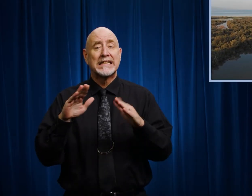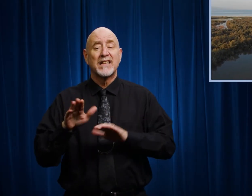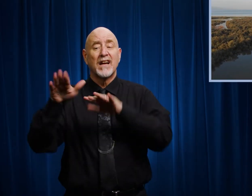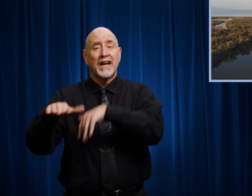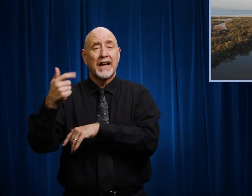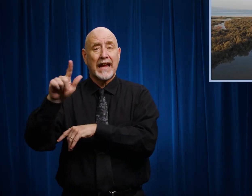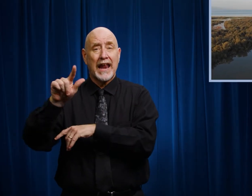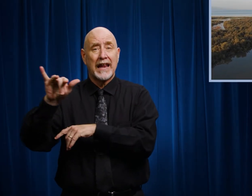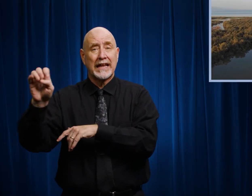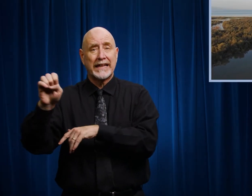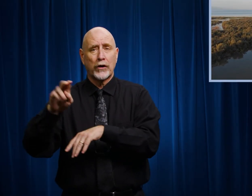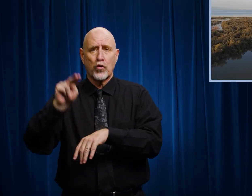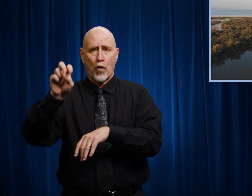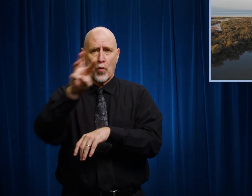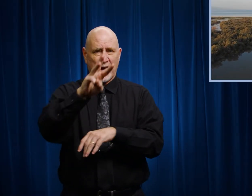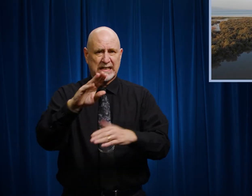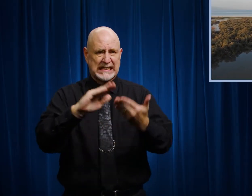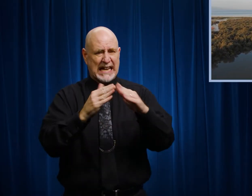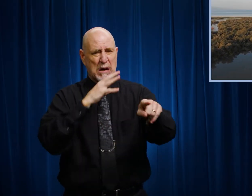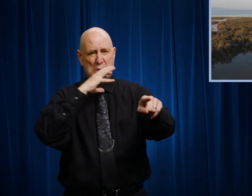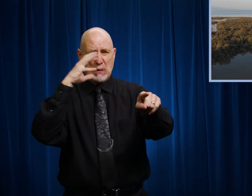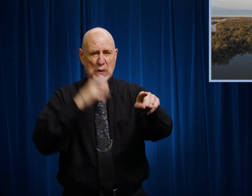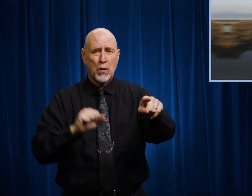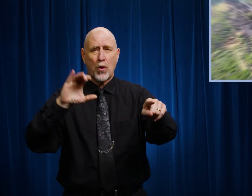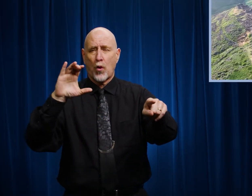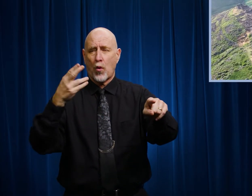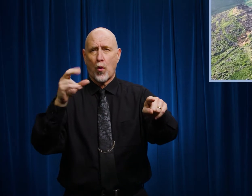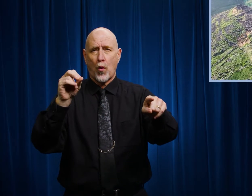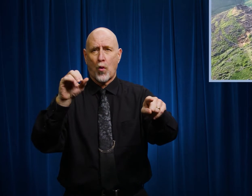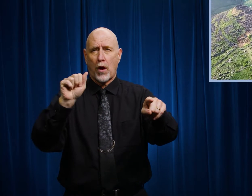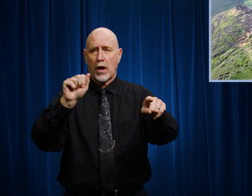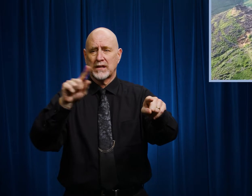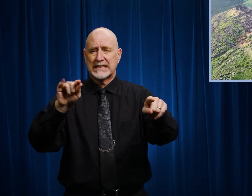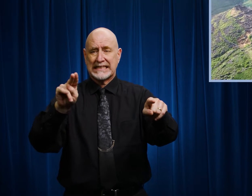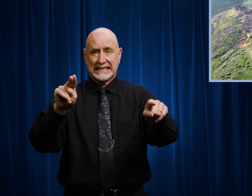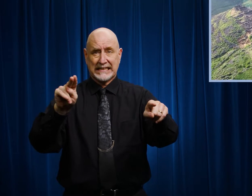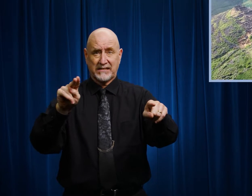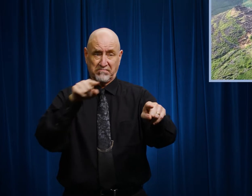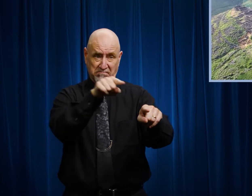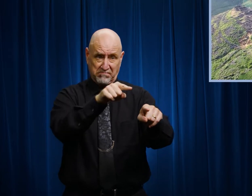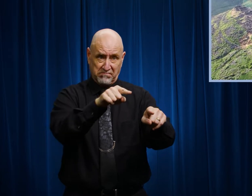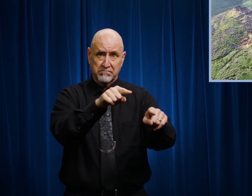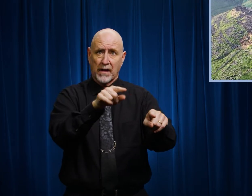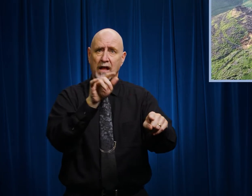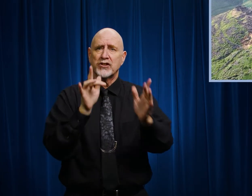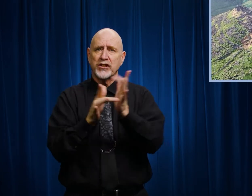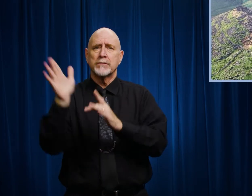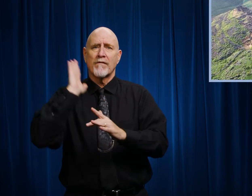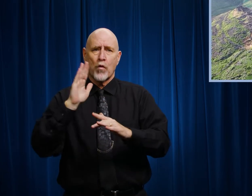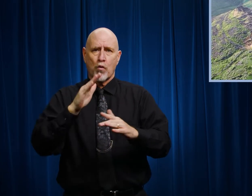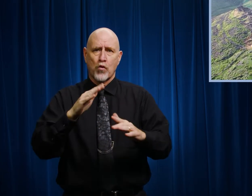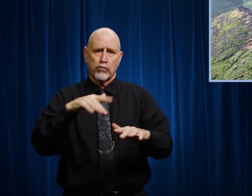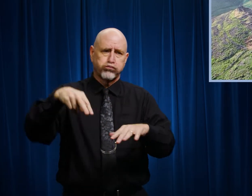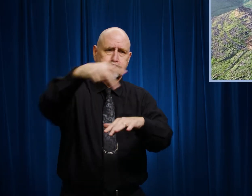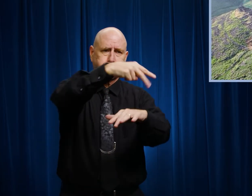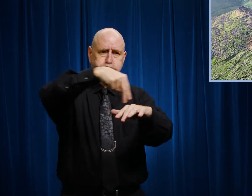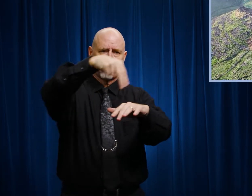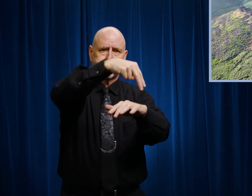Northwest of the Sea of Galilee lies the ancient town of Chorazin, a place where Jesus once walked,